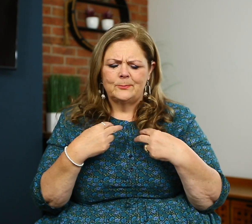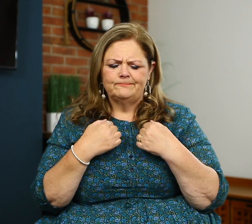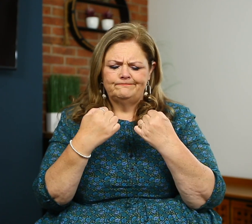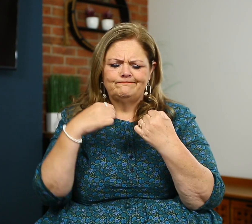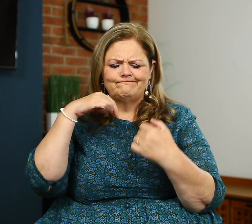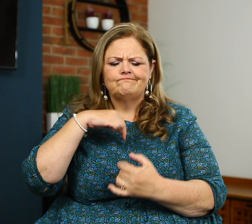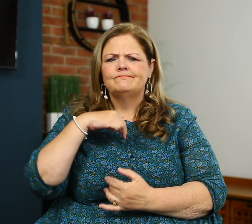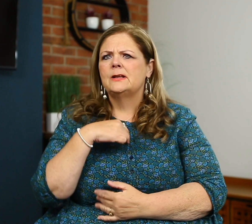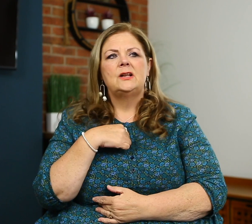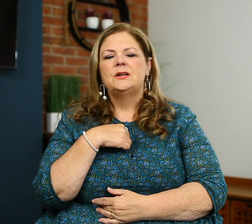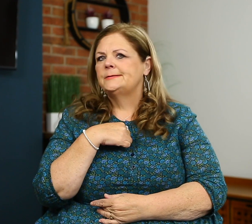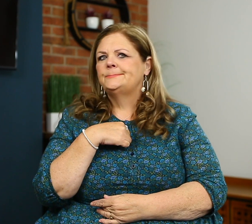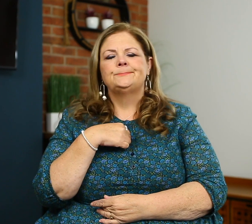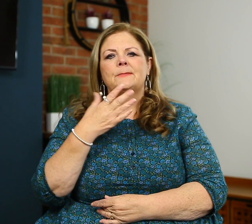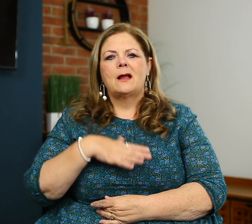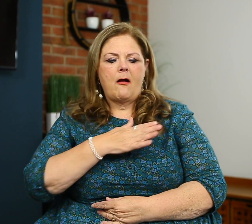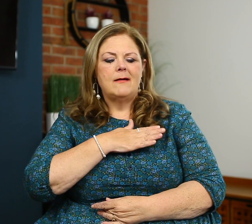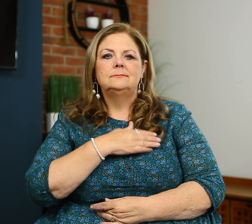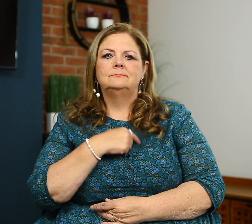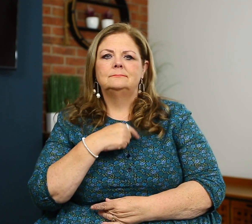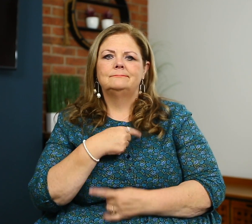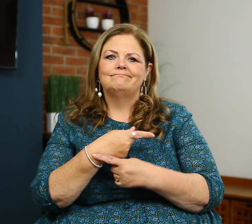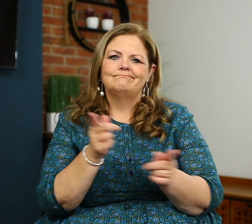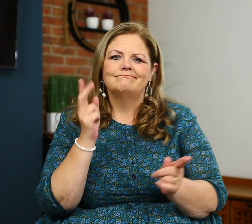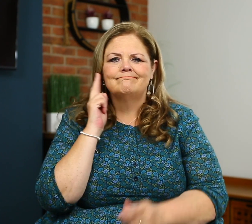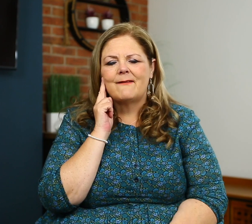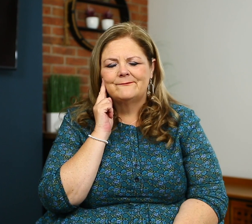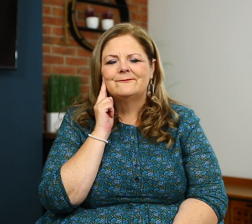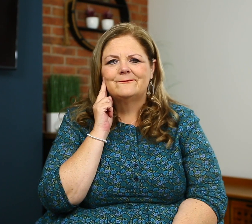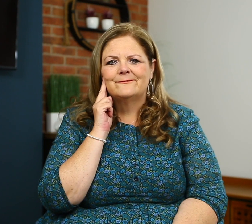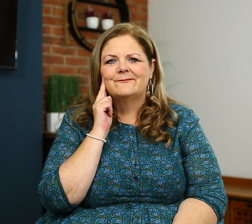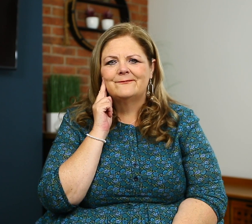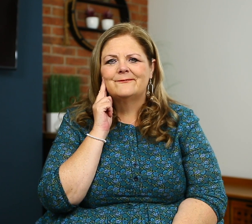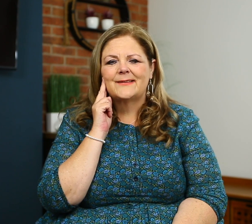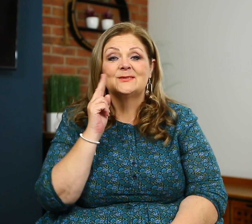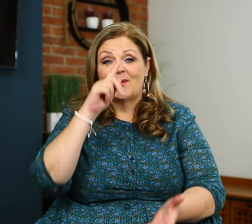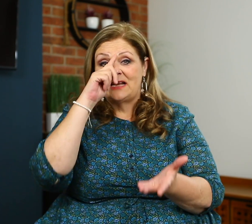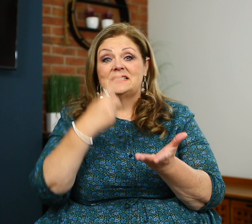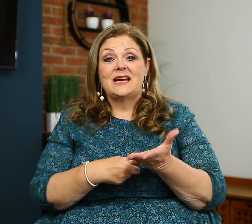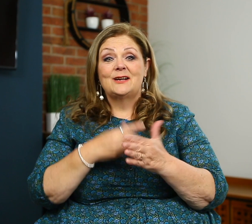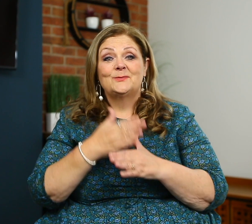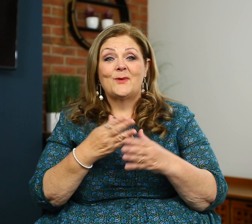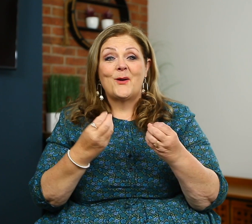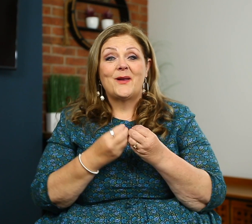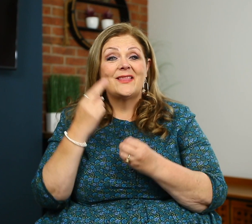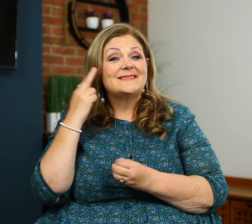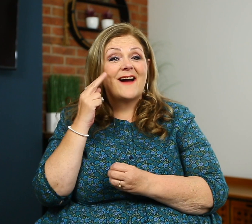look inside, and my heart is with the deaf community. So I decided to work with deaf clients,